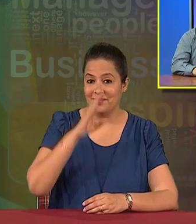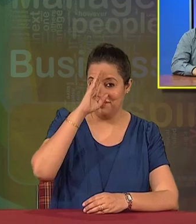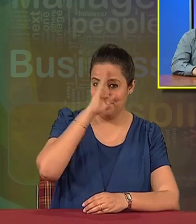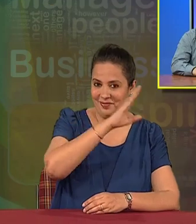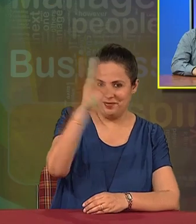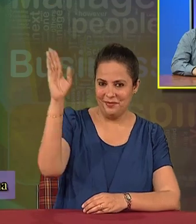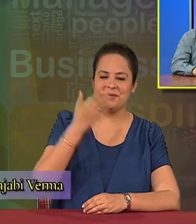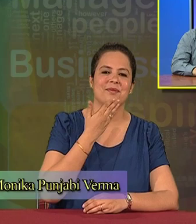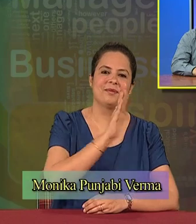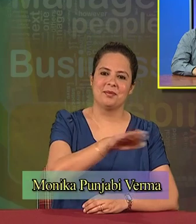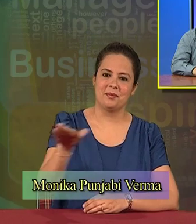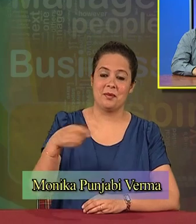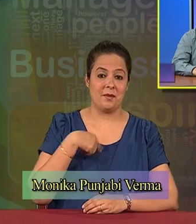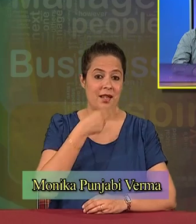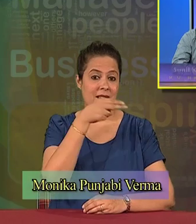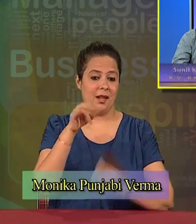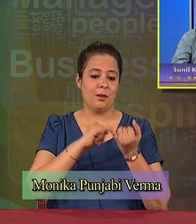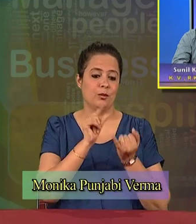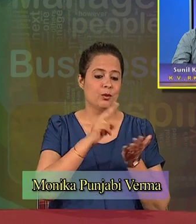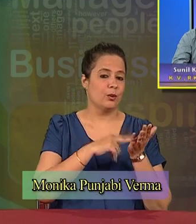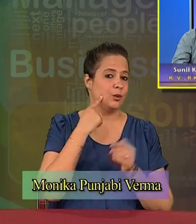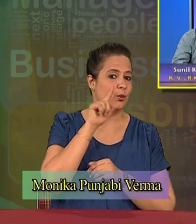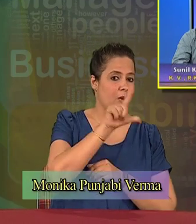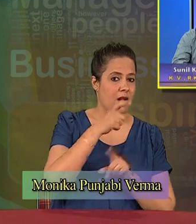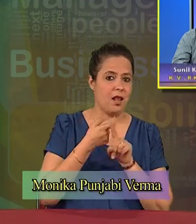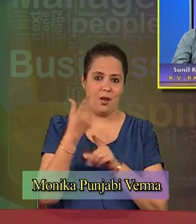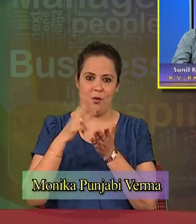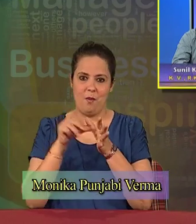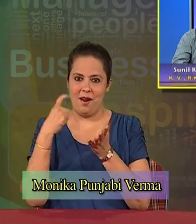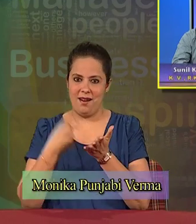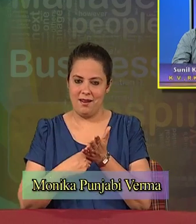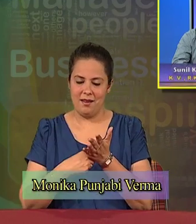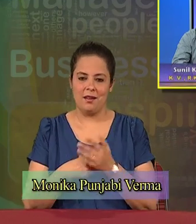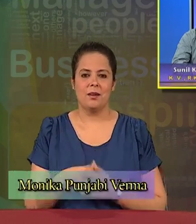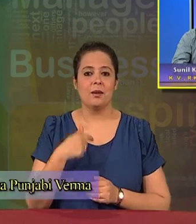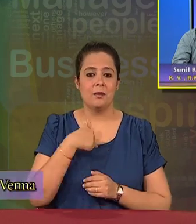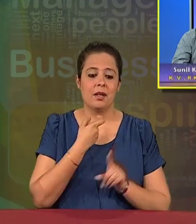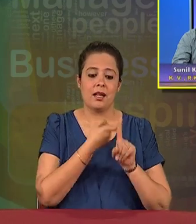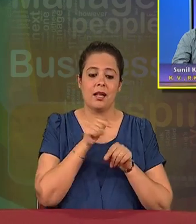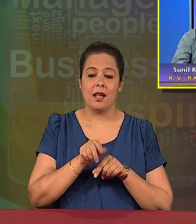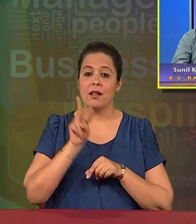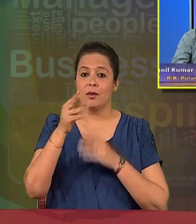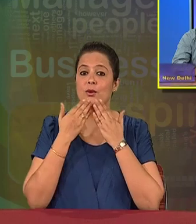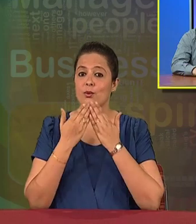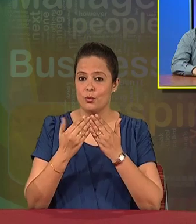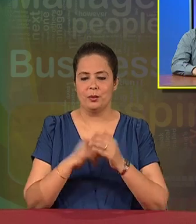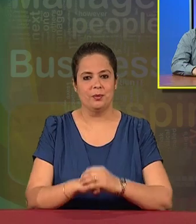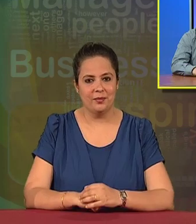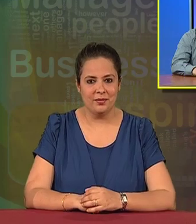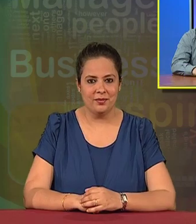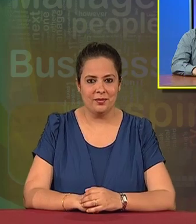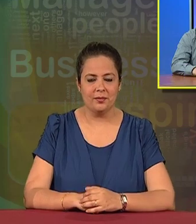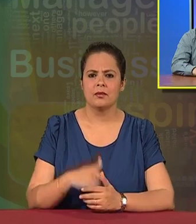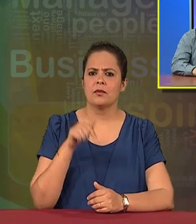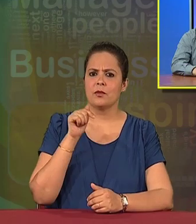Hello students, I am Sunil Kumar, PGT Commerce, Kendriya Vidyalaya Secretariat, Arkipuram. Let me